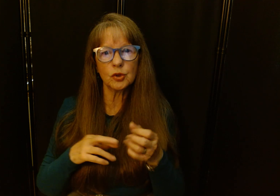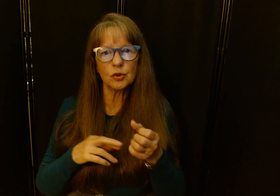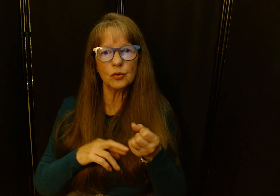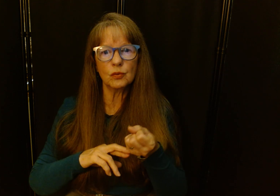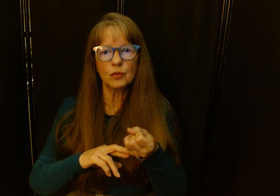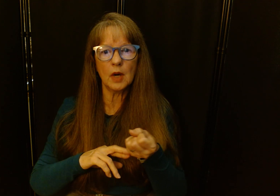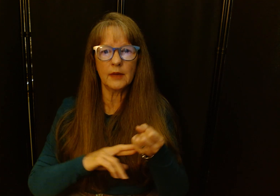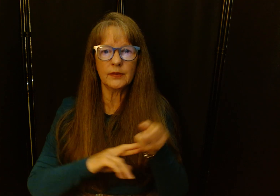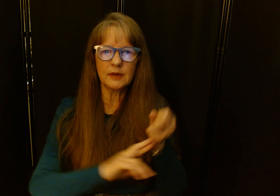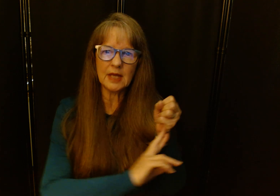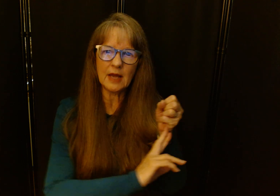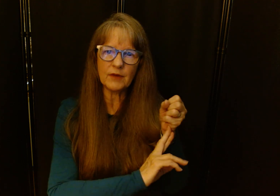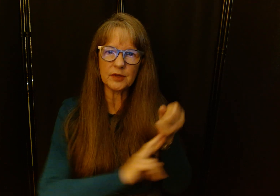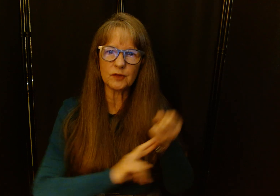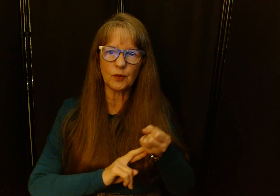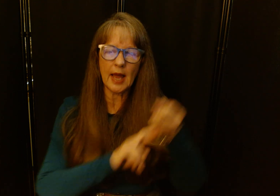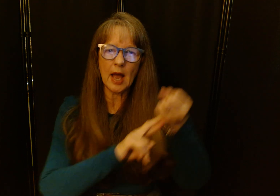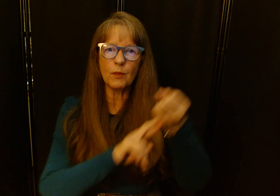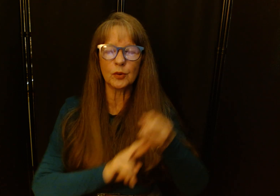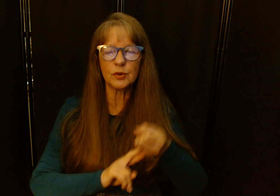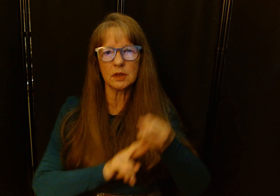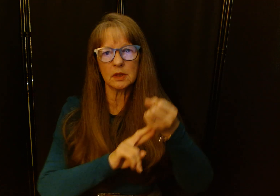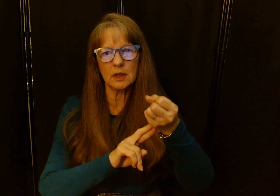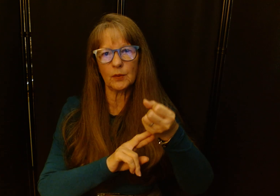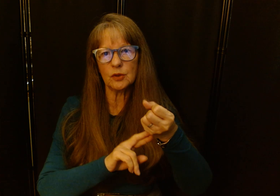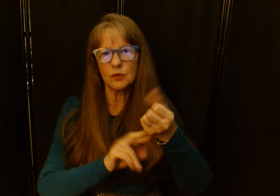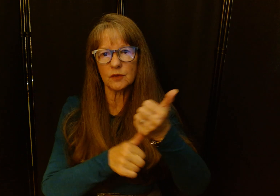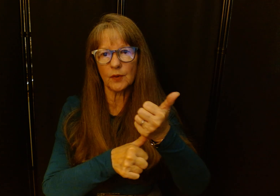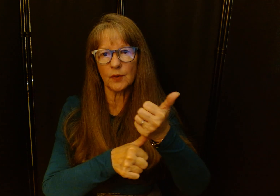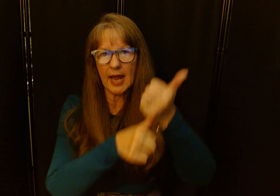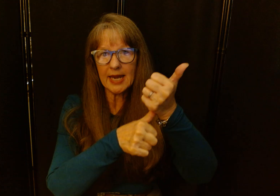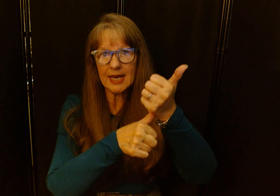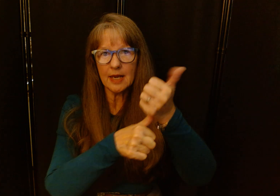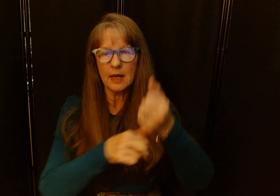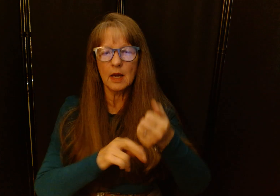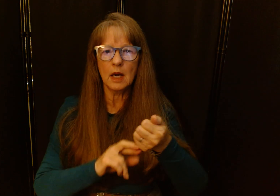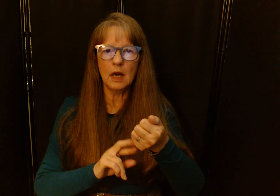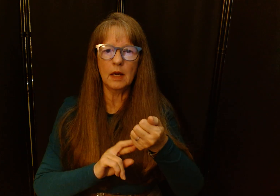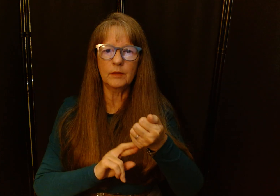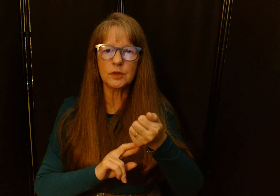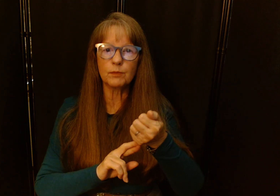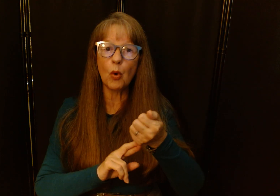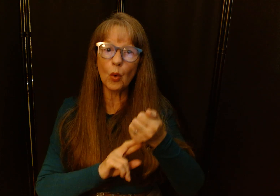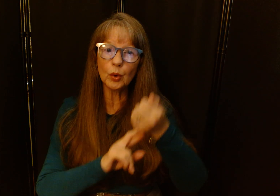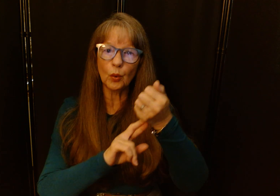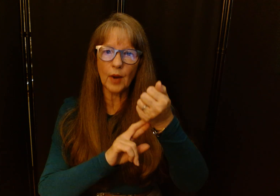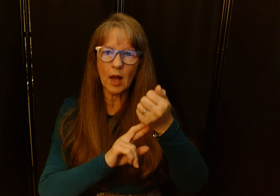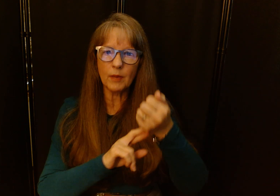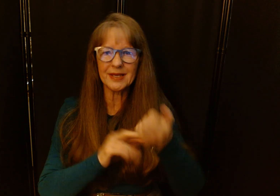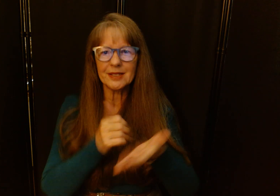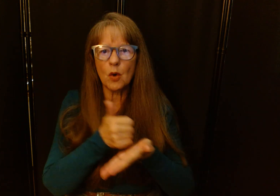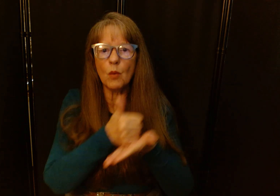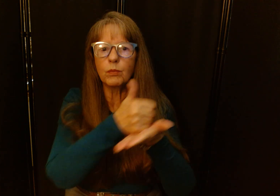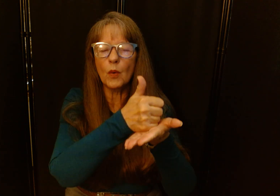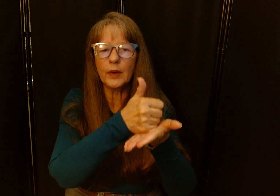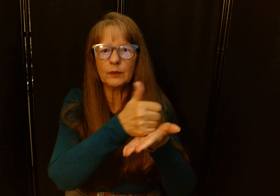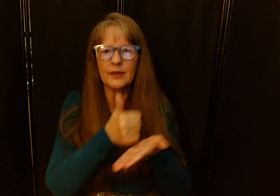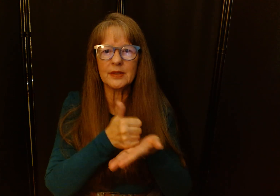to see. I've got this for help, or like we do this for aid, support, or help. Because that's the whole point, right? This is